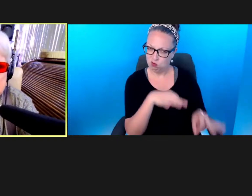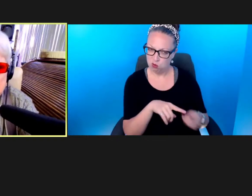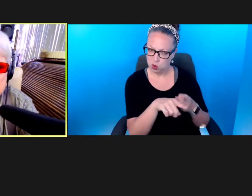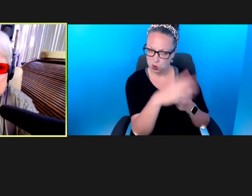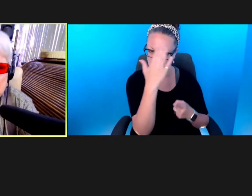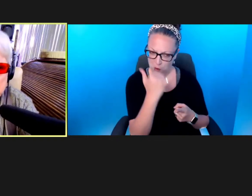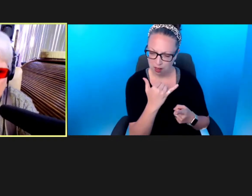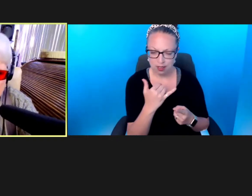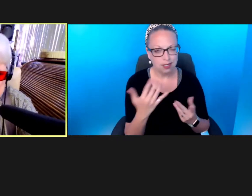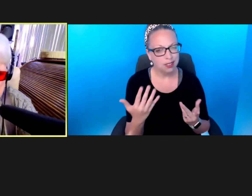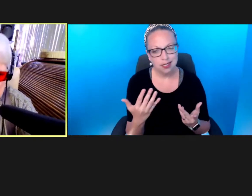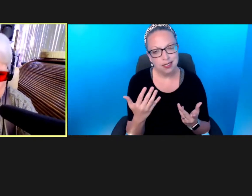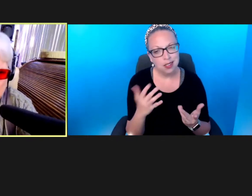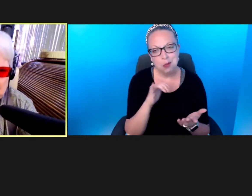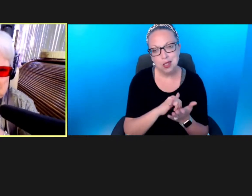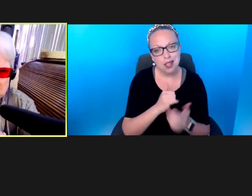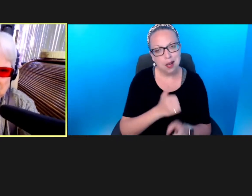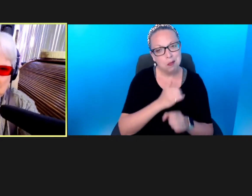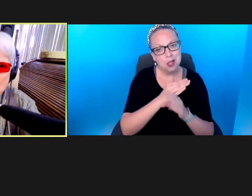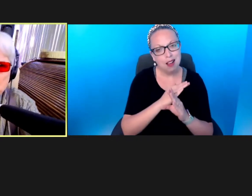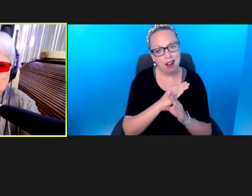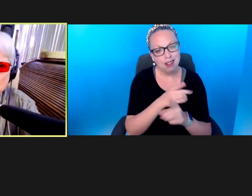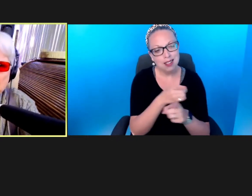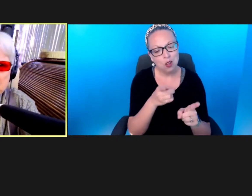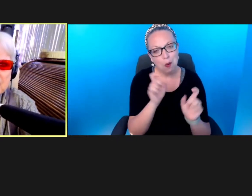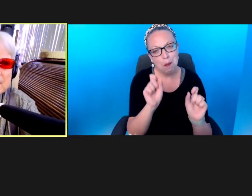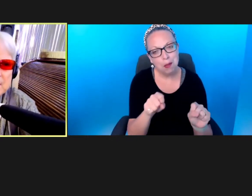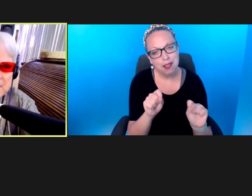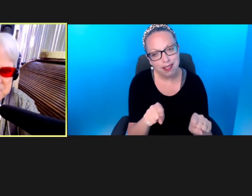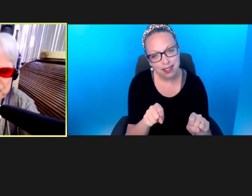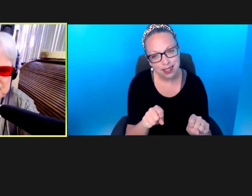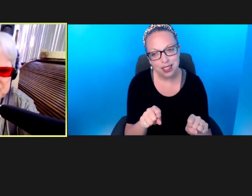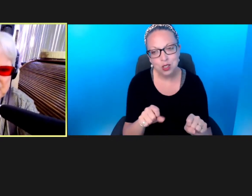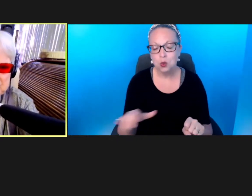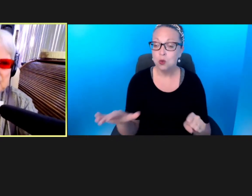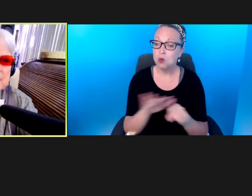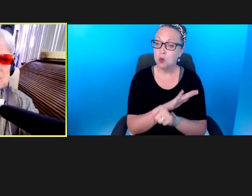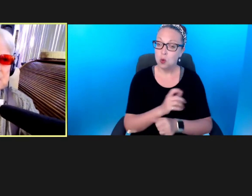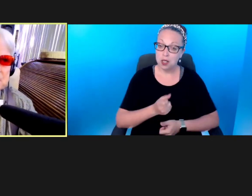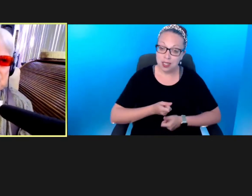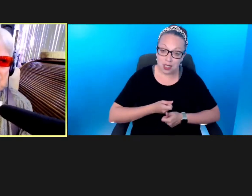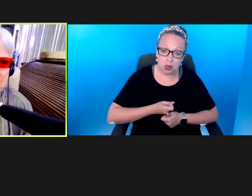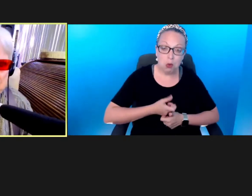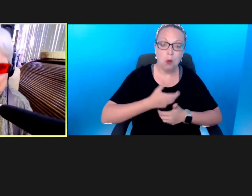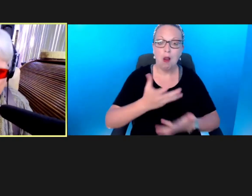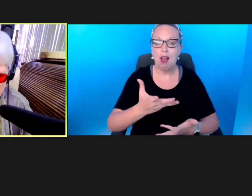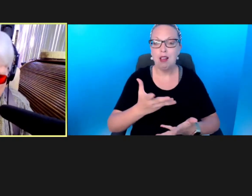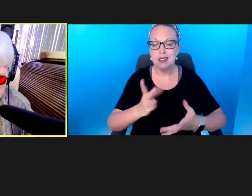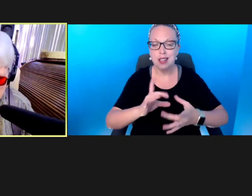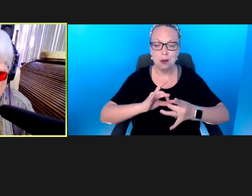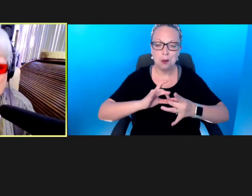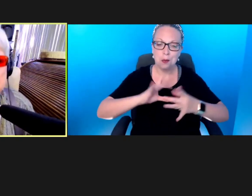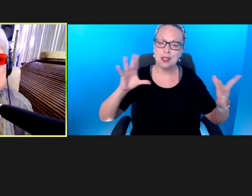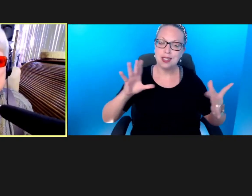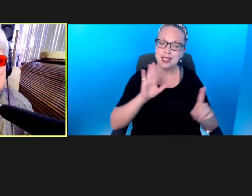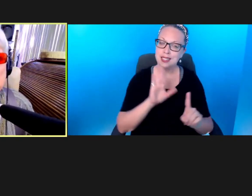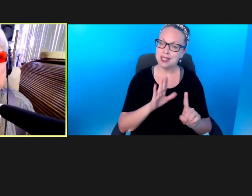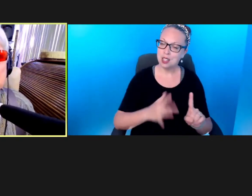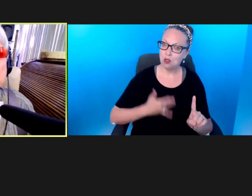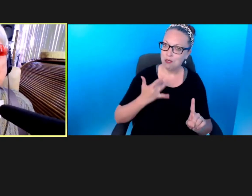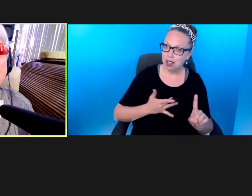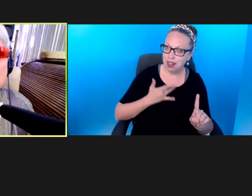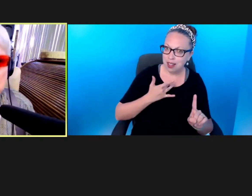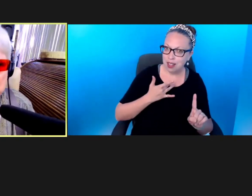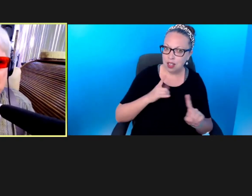it discounts and blocks their ability to fully express and release their feeling. But all of us live